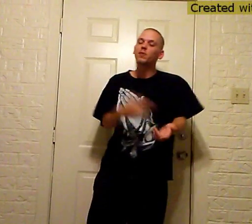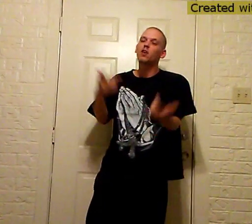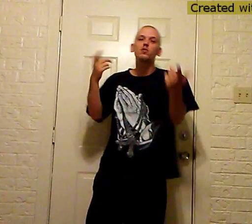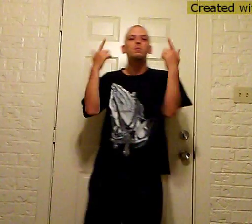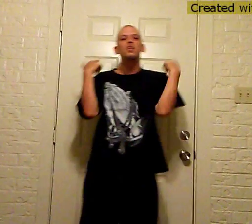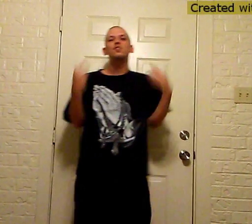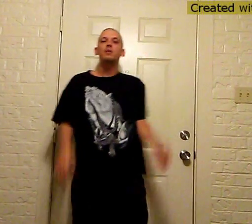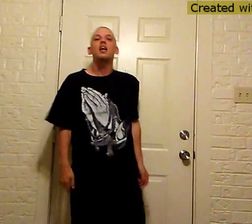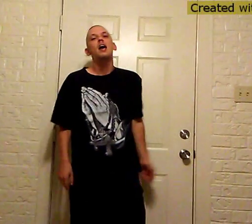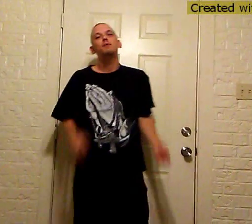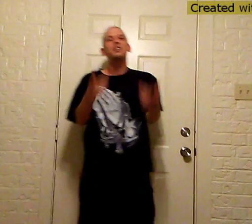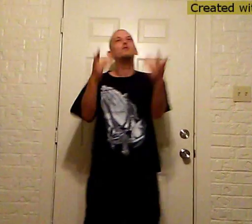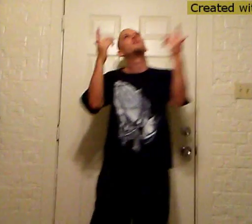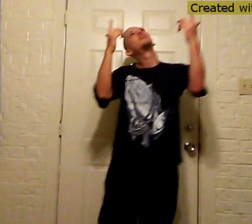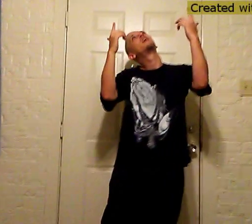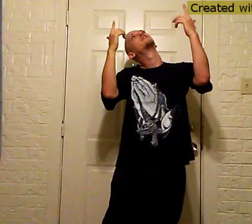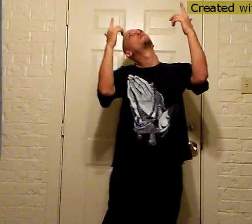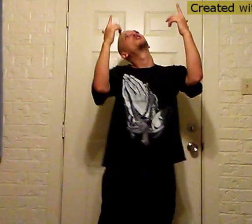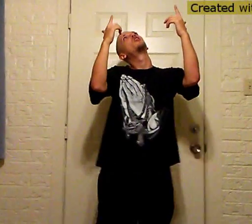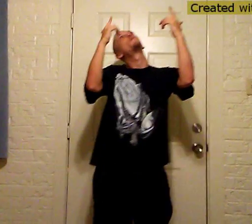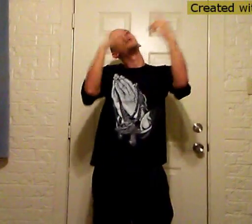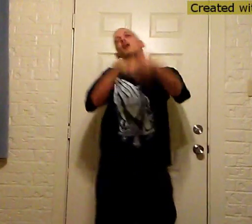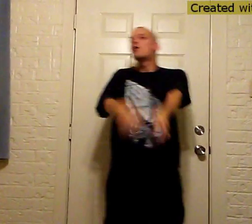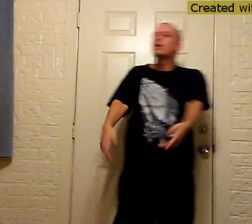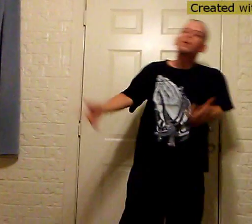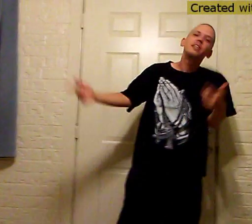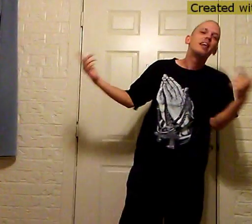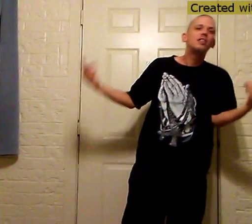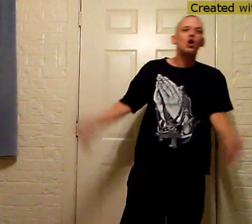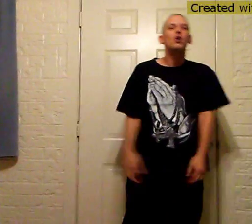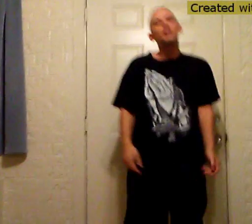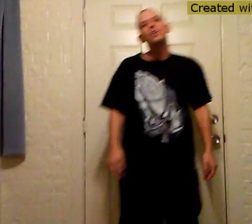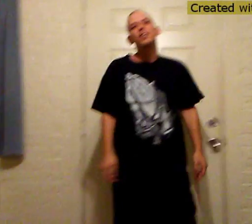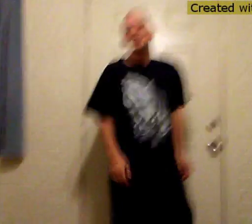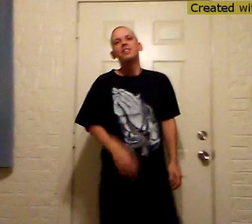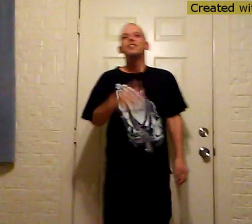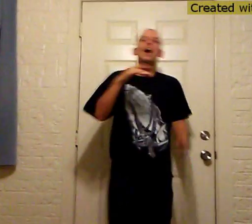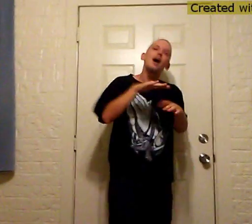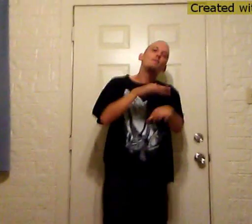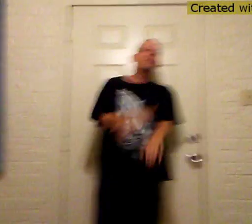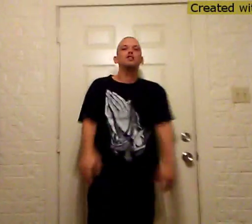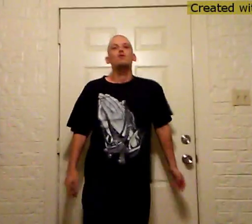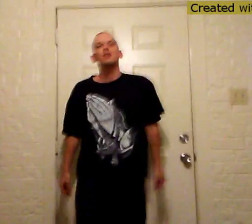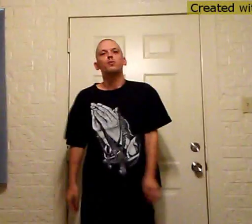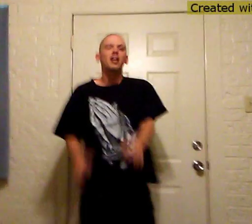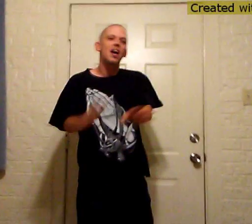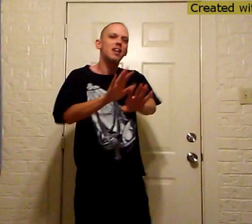you must be a lot. These haters will not stand my daughter, better go play with their toys. I've been going through a lot ever